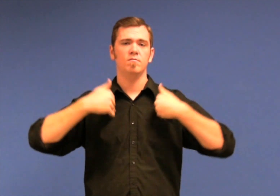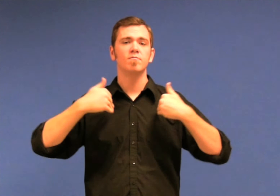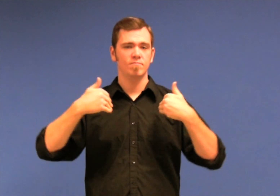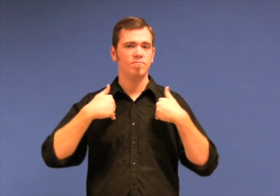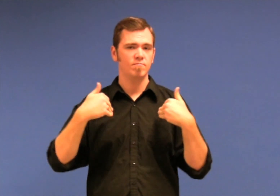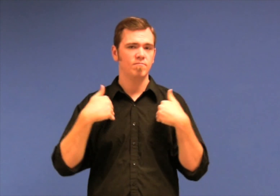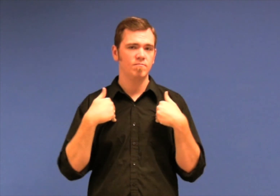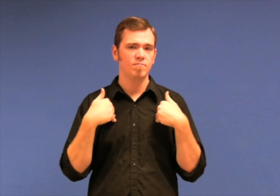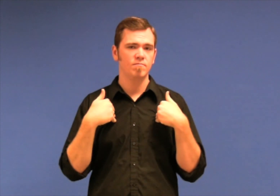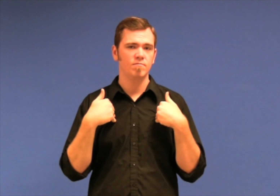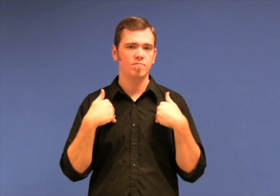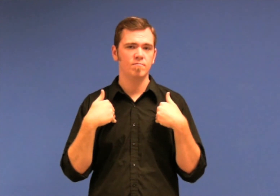Have or own something.